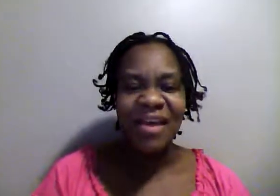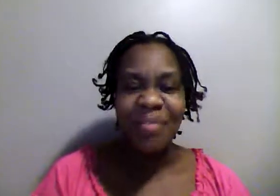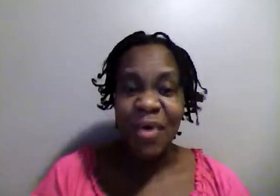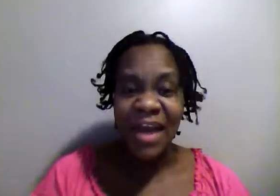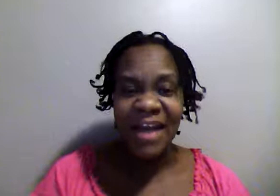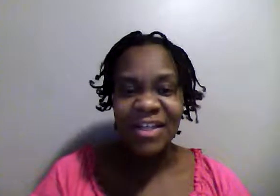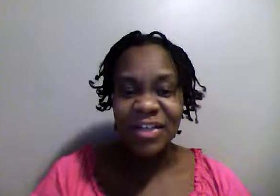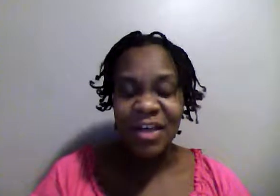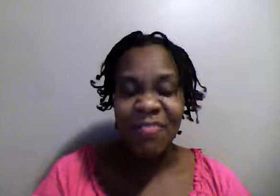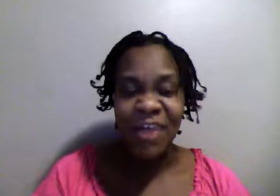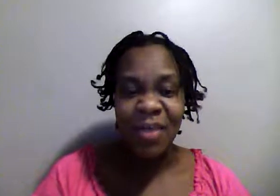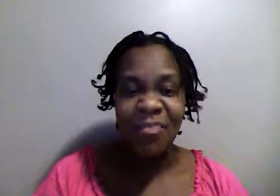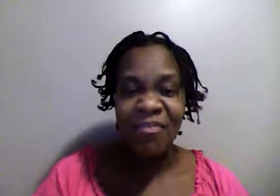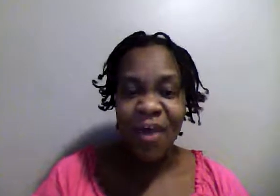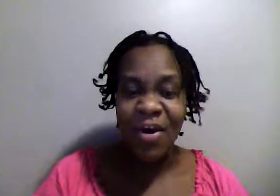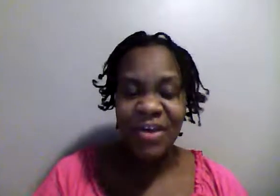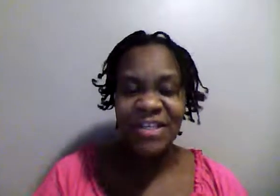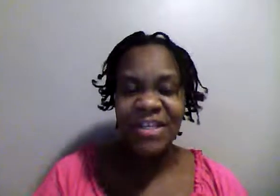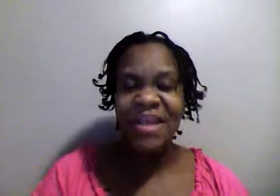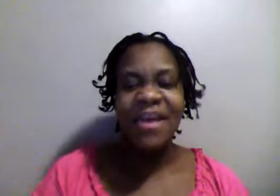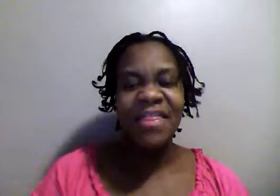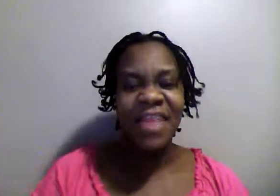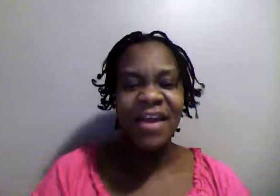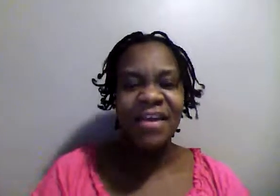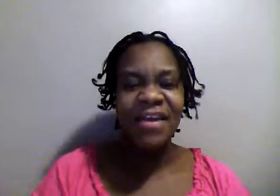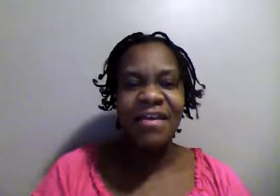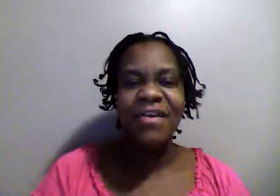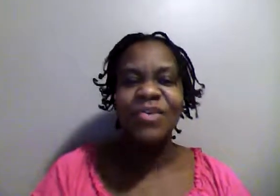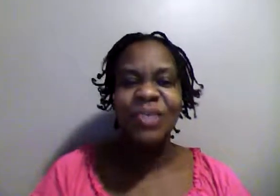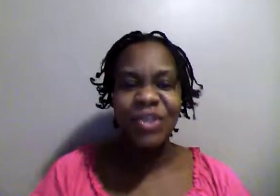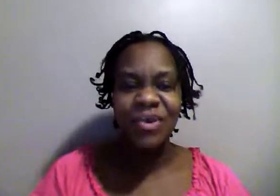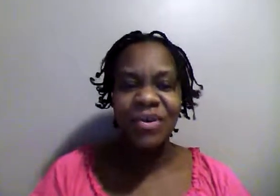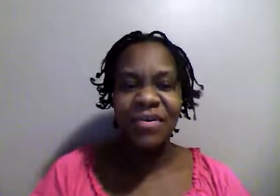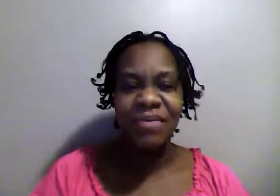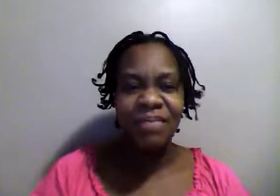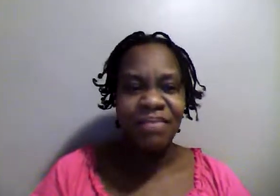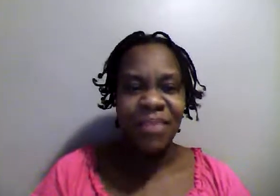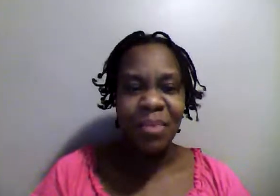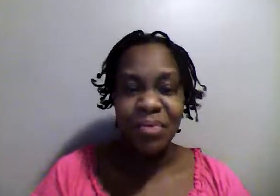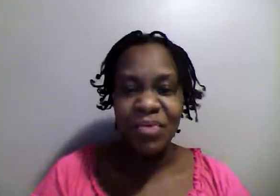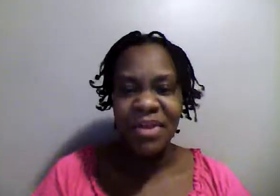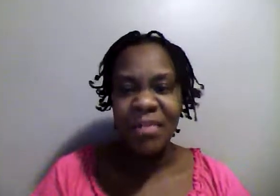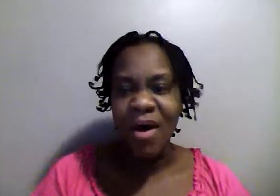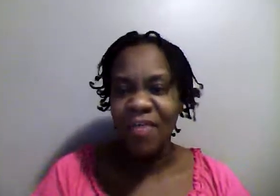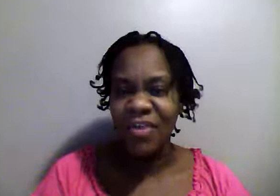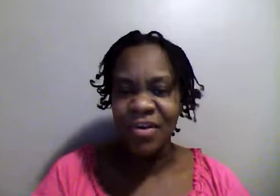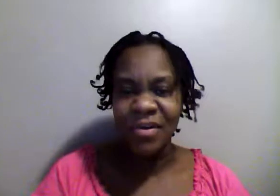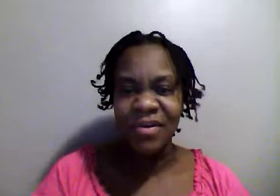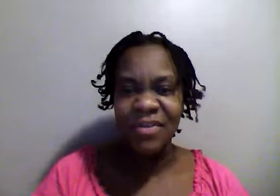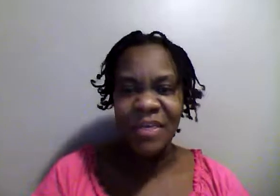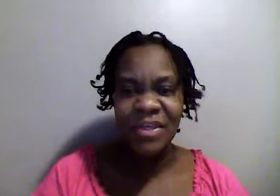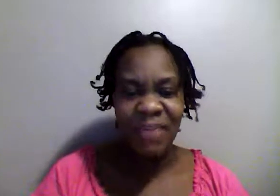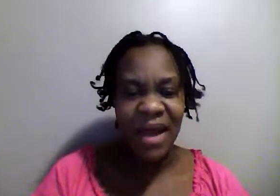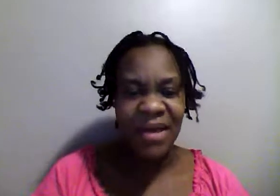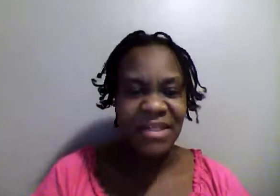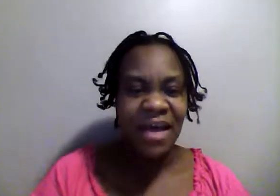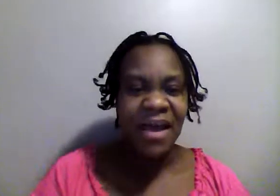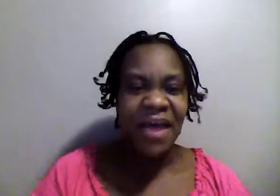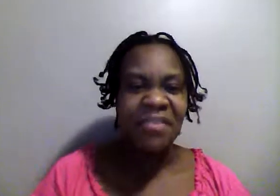more likely to develop fungus, then you should prune them off your tomato plant. And the